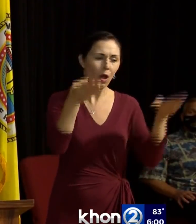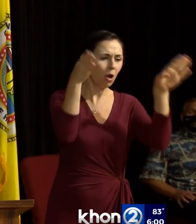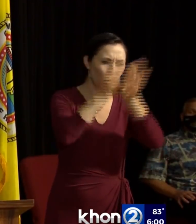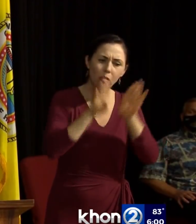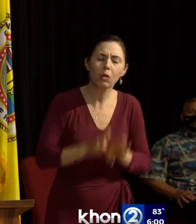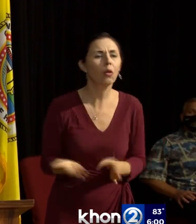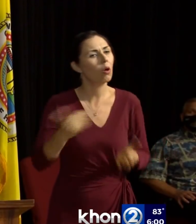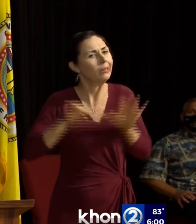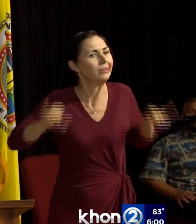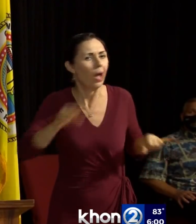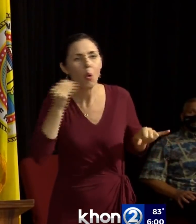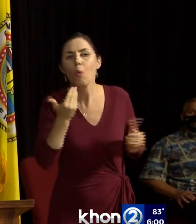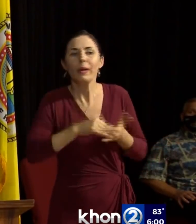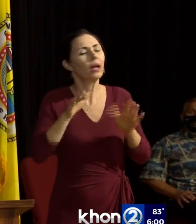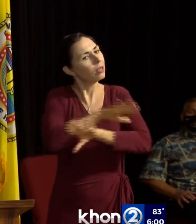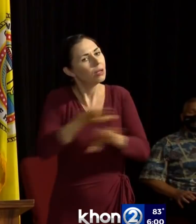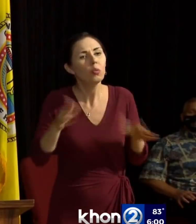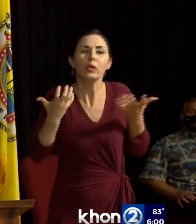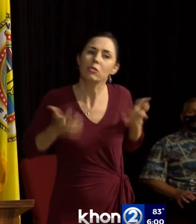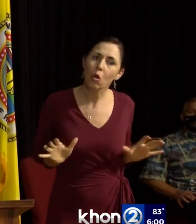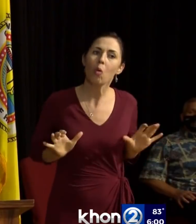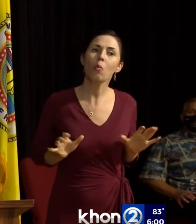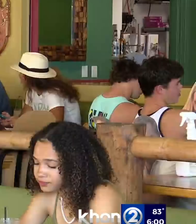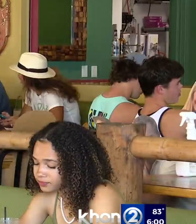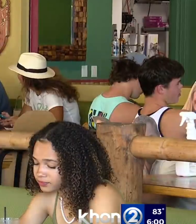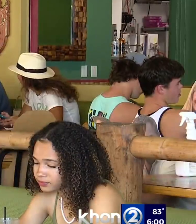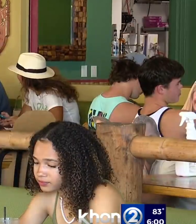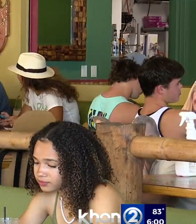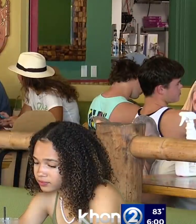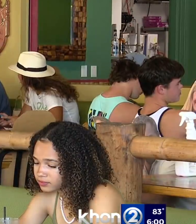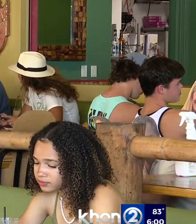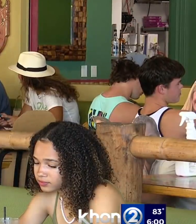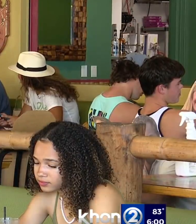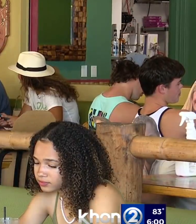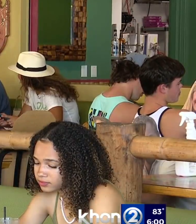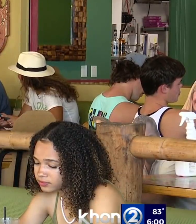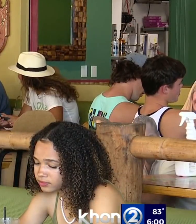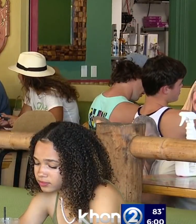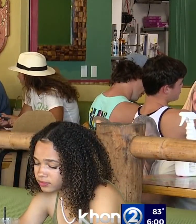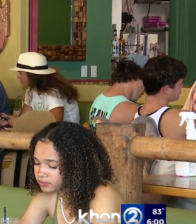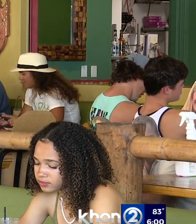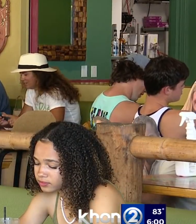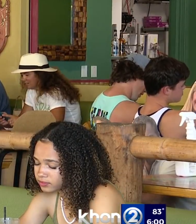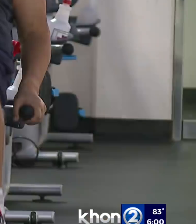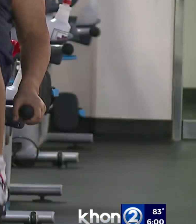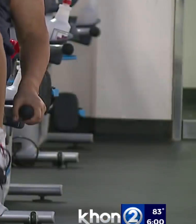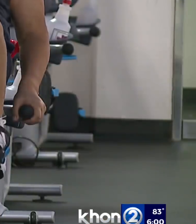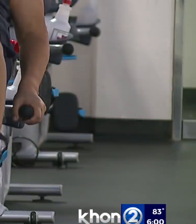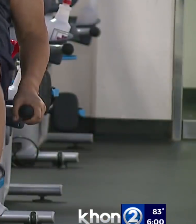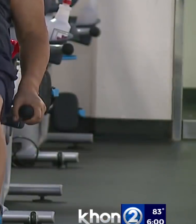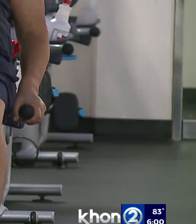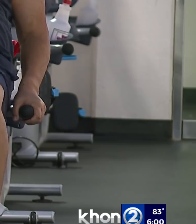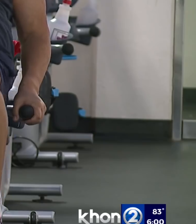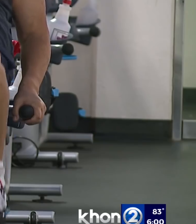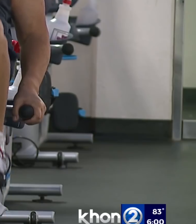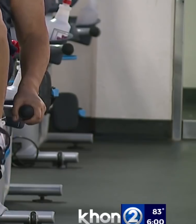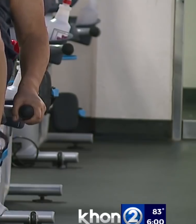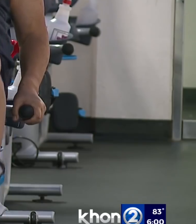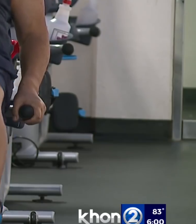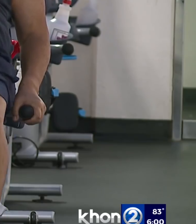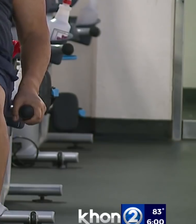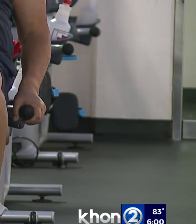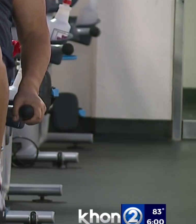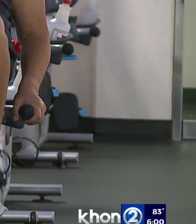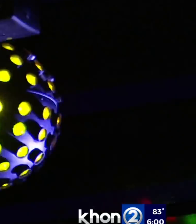do that, and this is a good, safe way to get it done. The mayor says the city will track cluster reports and the Liquor Commission will